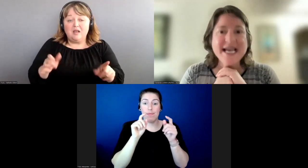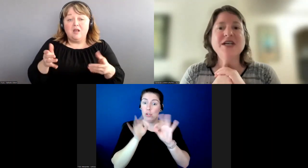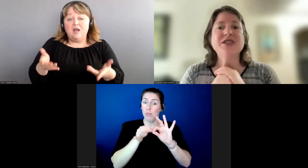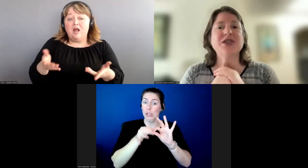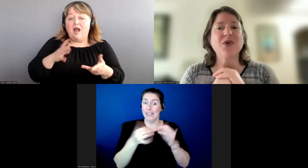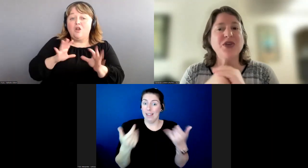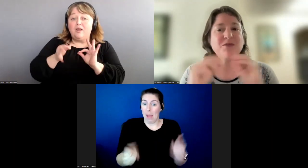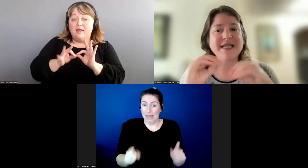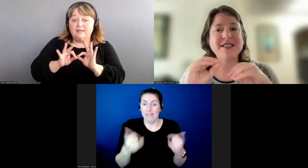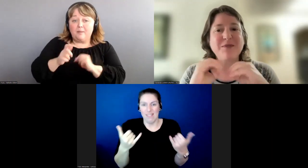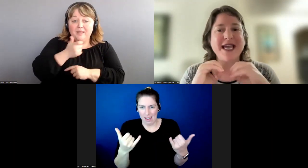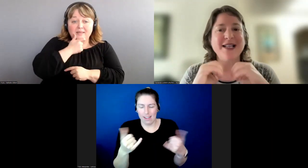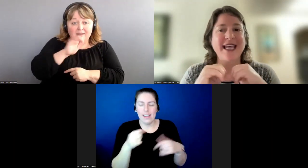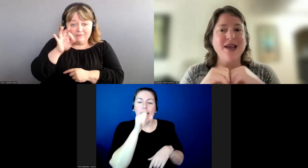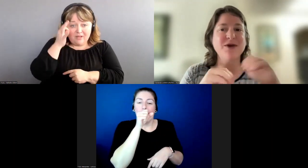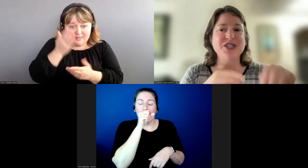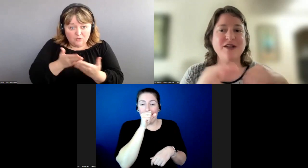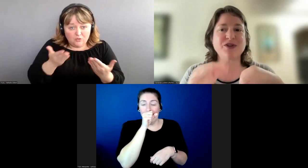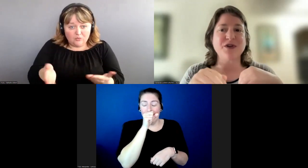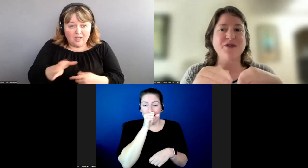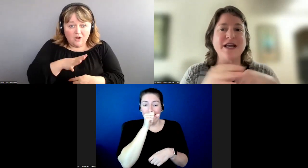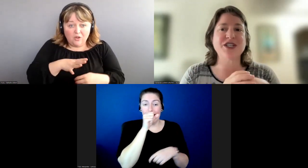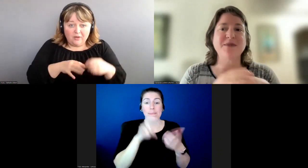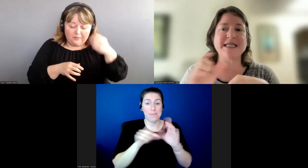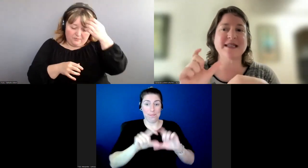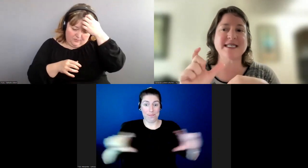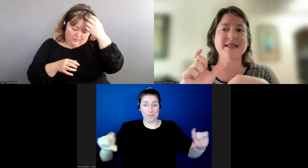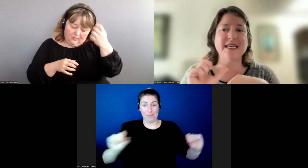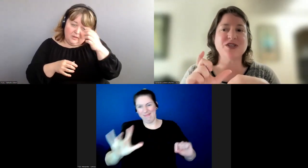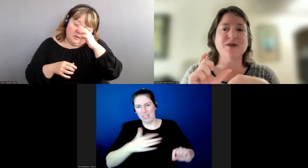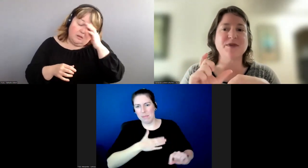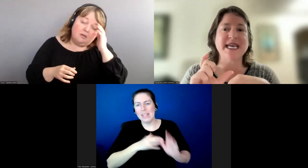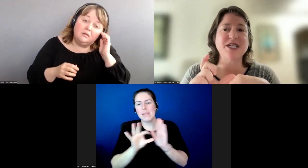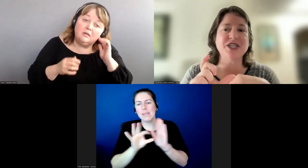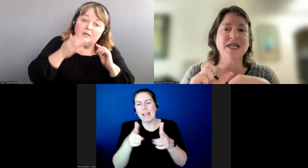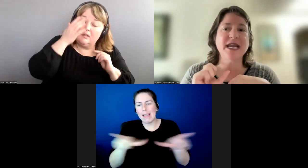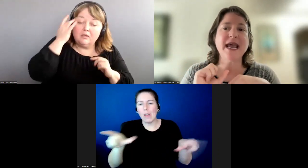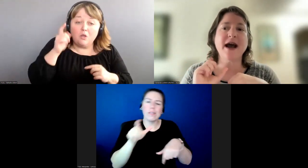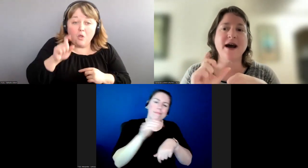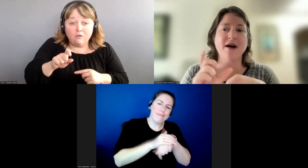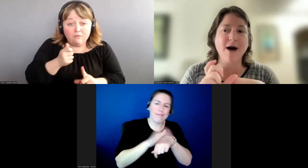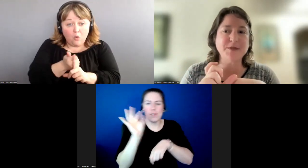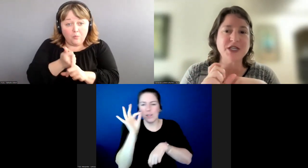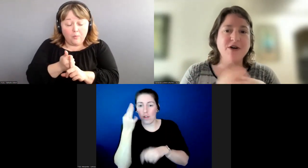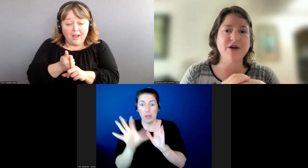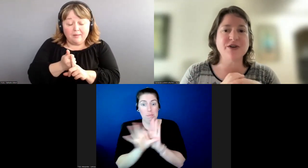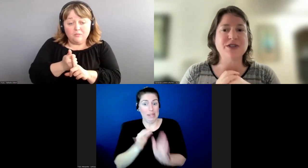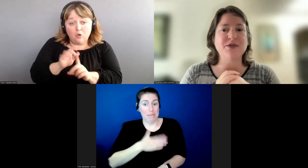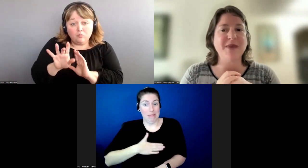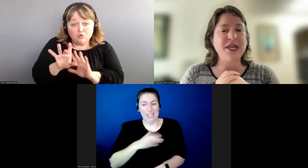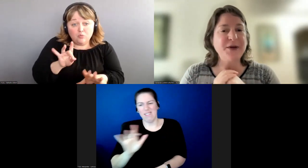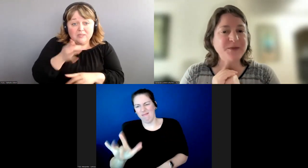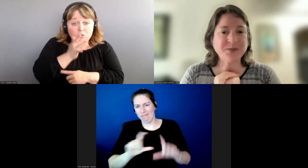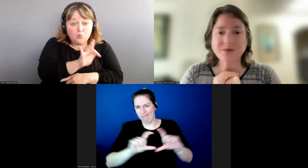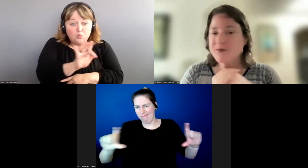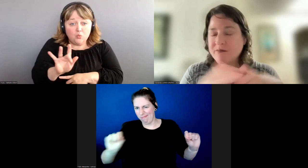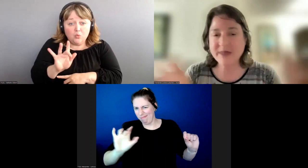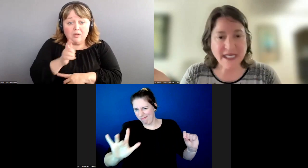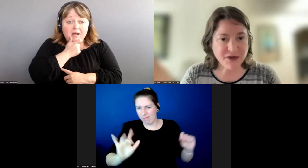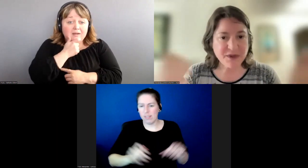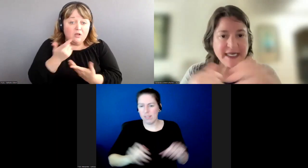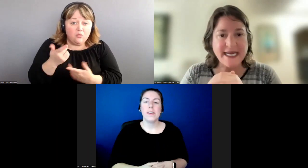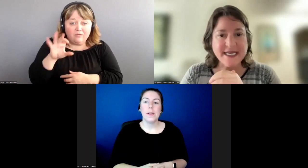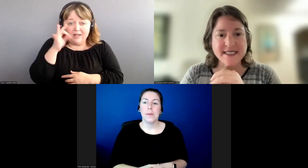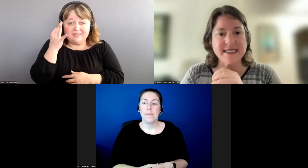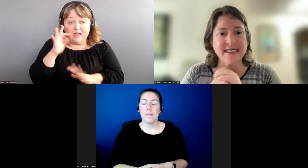today. So you must pick a language, English or French, by selecting the interpretation option on your Zoom menu. And